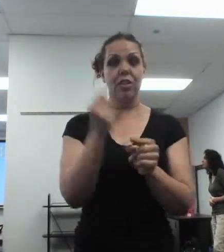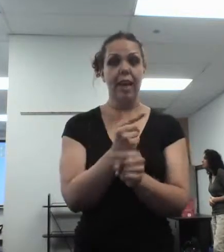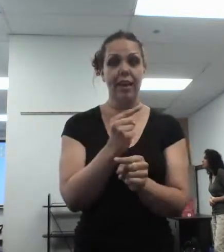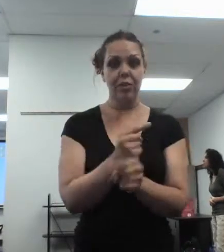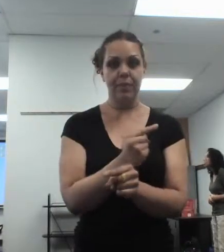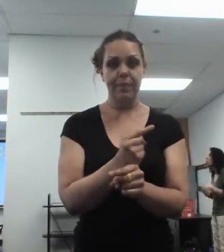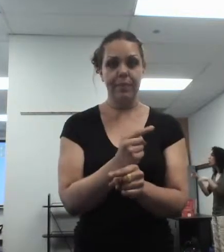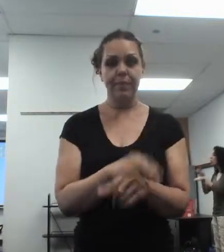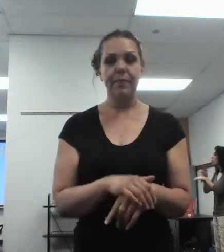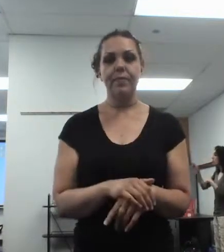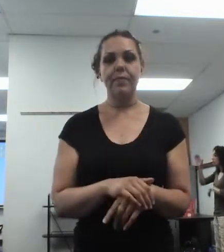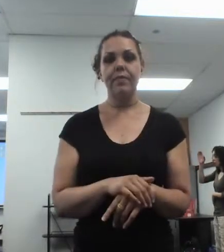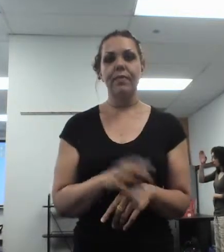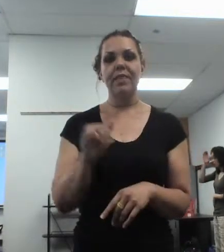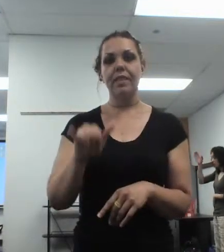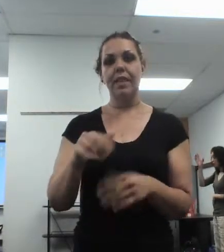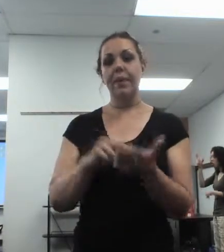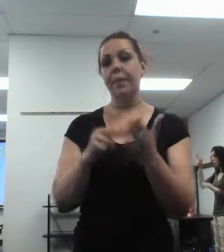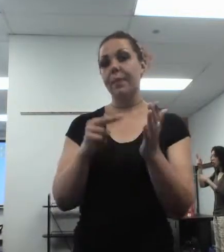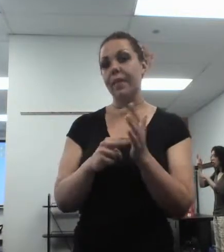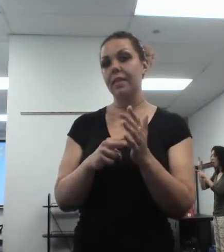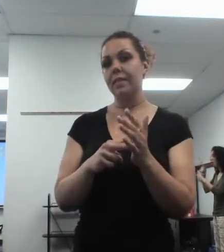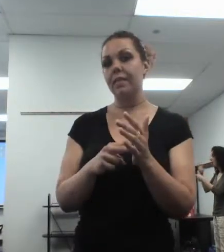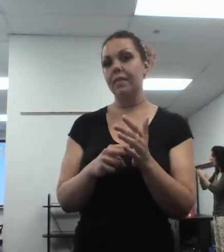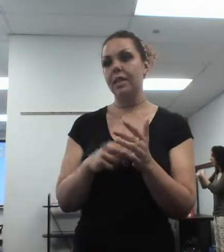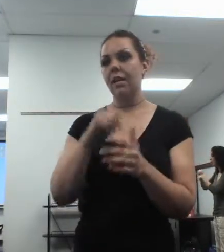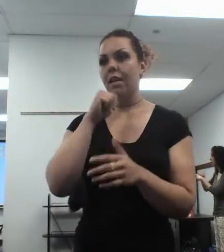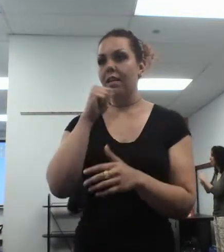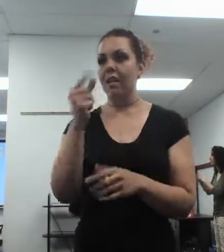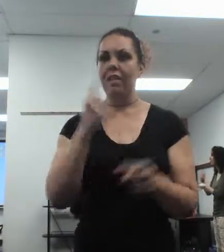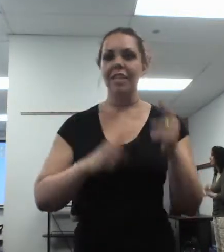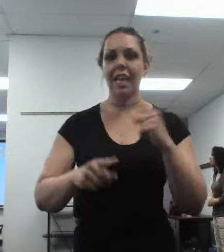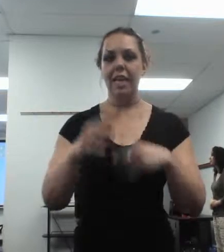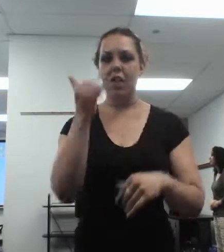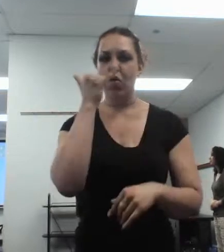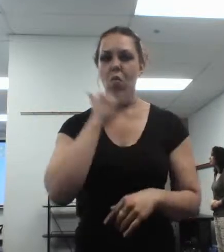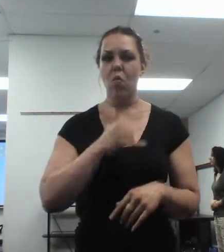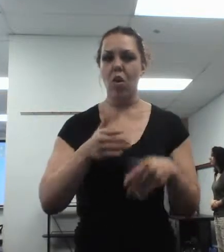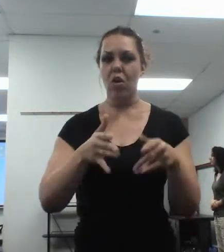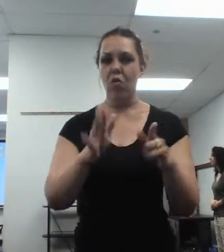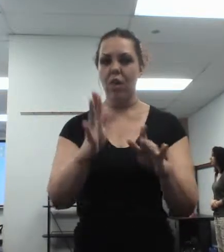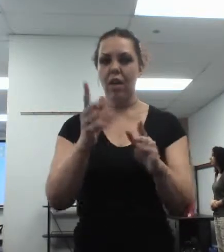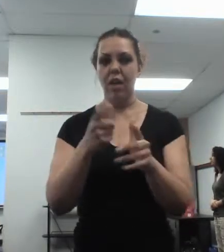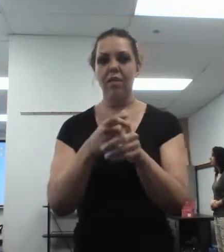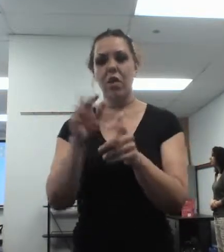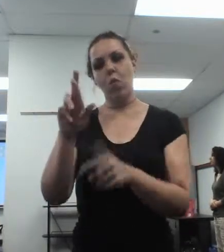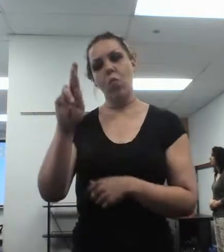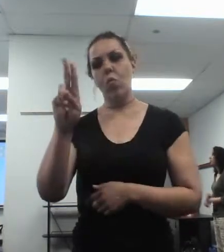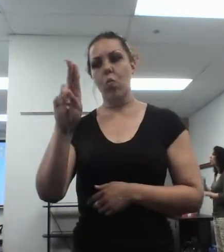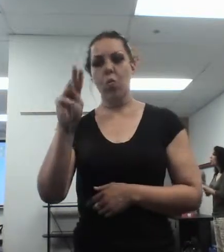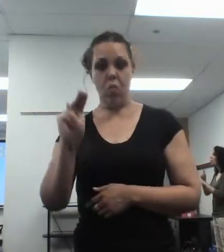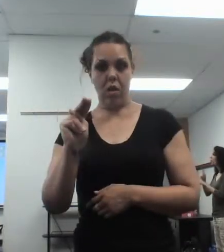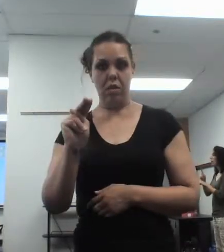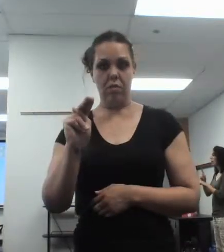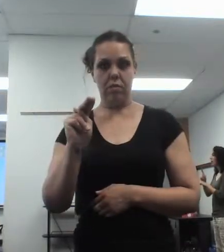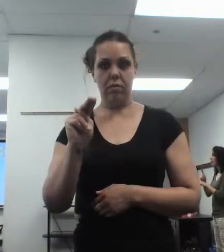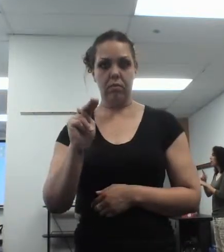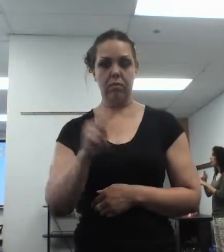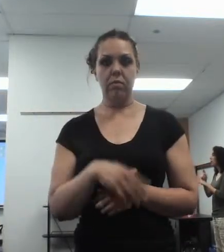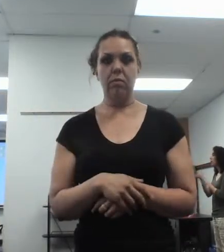Yes. You're not signing or something. Yes. So meaning-based sign choices, not literal sign